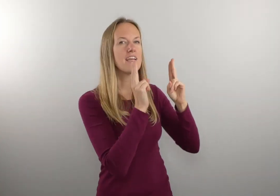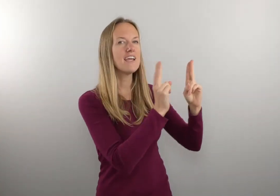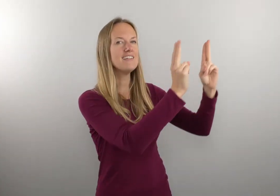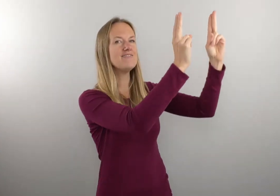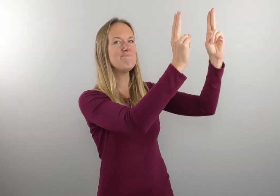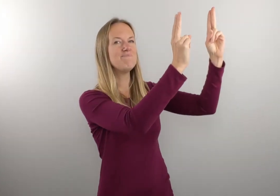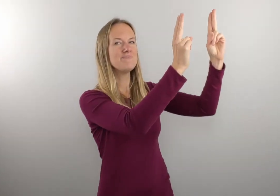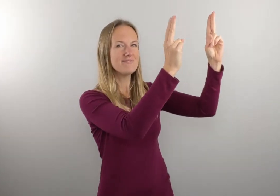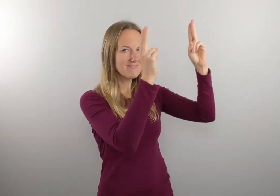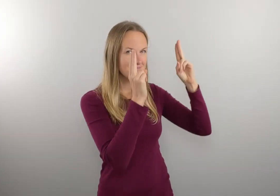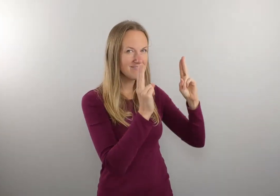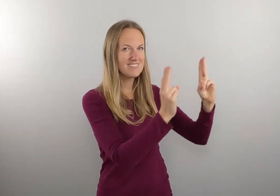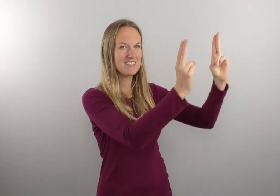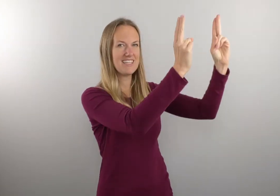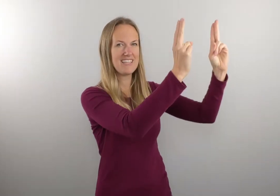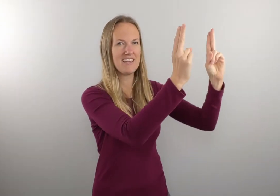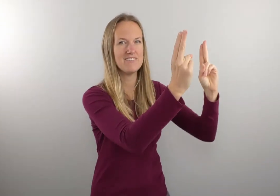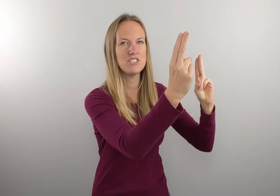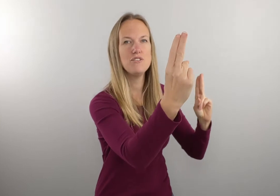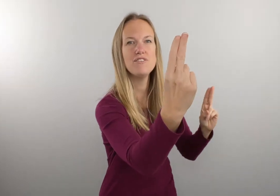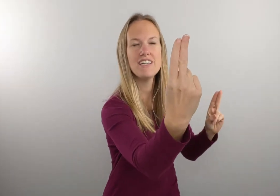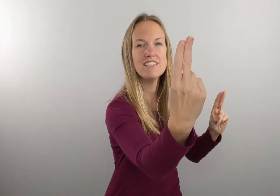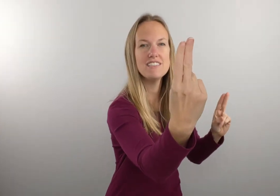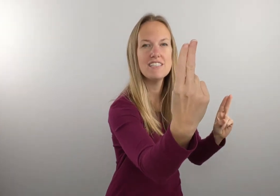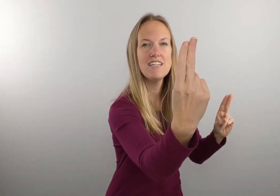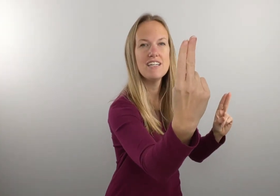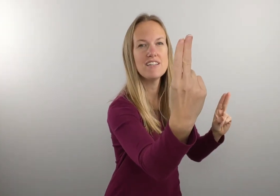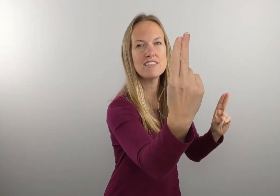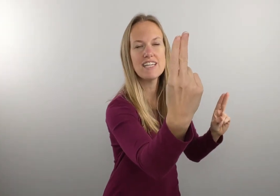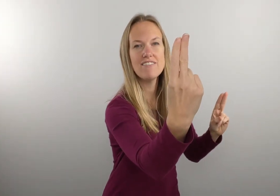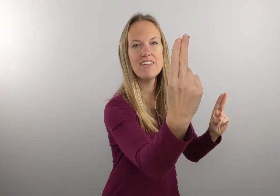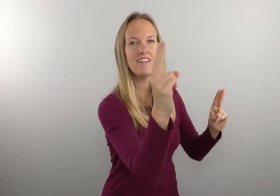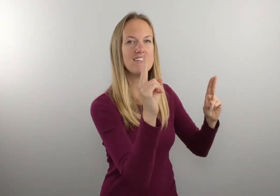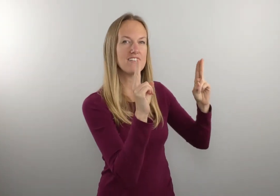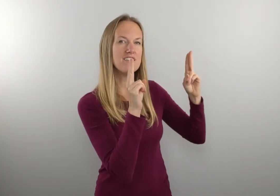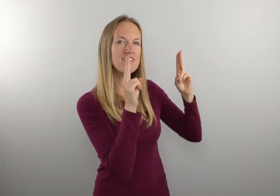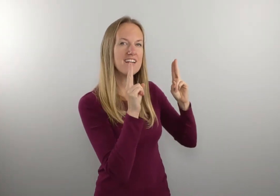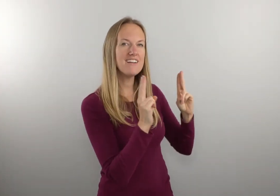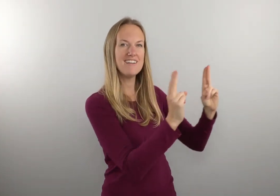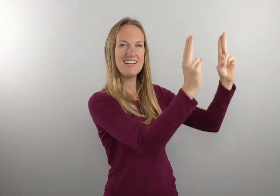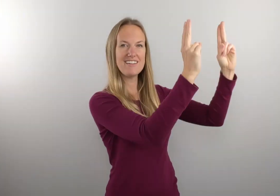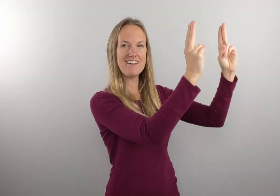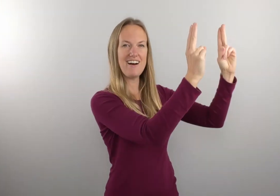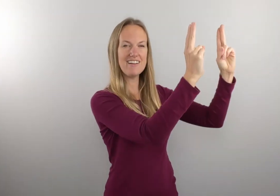Okay? So it's like that. You have two fingers, your second finger and your third finger, and you're going to honor